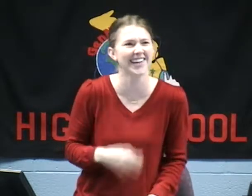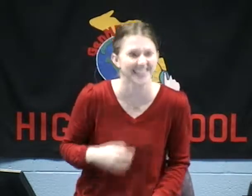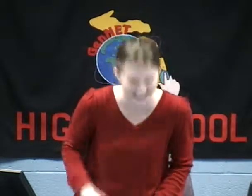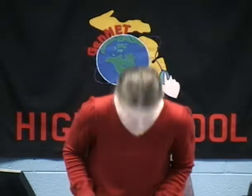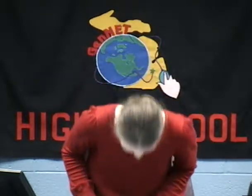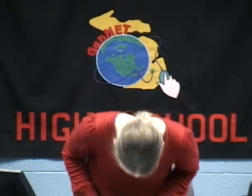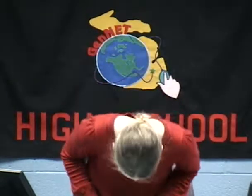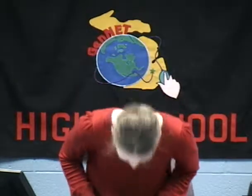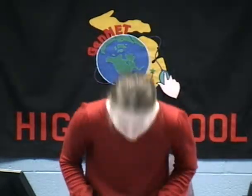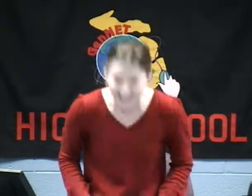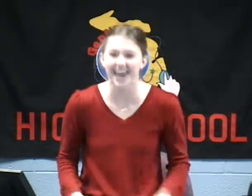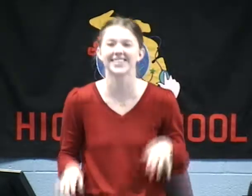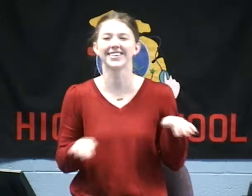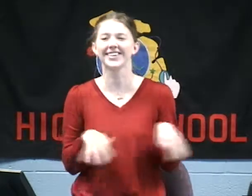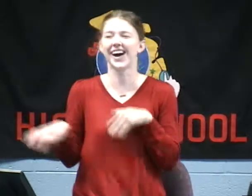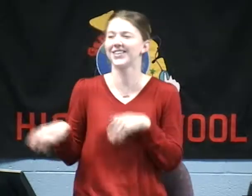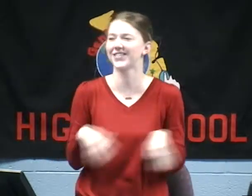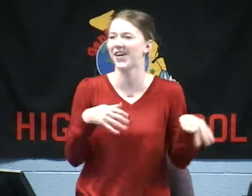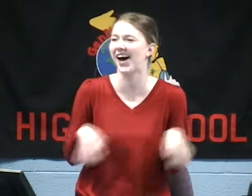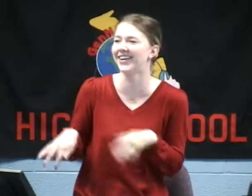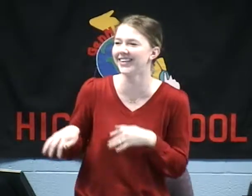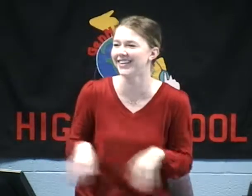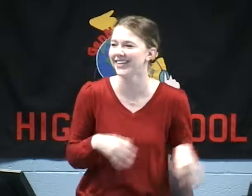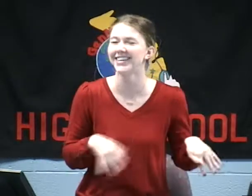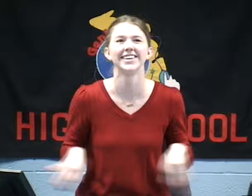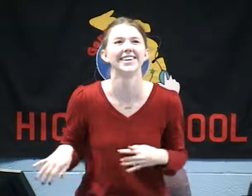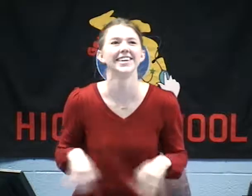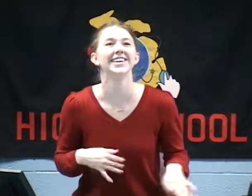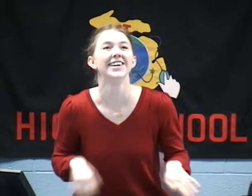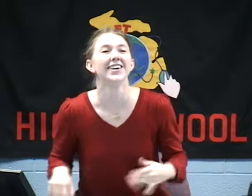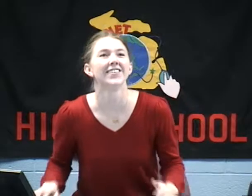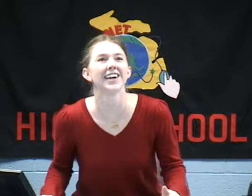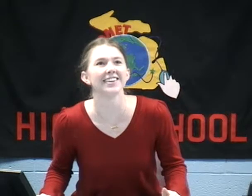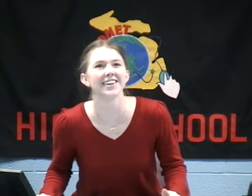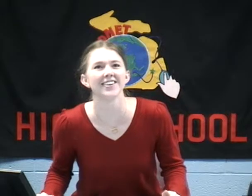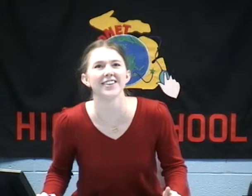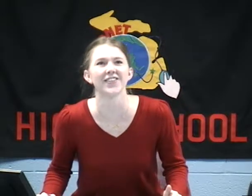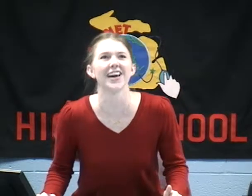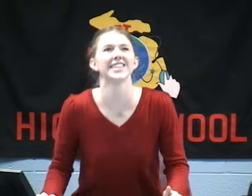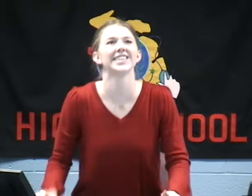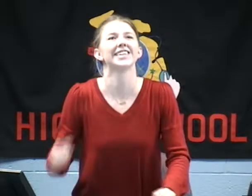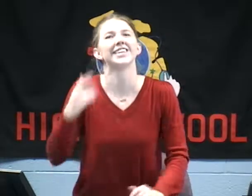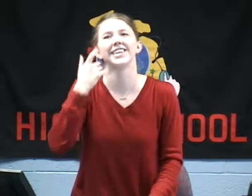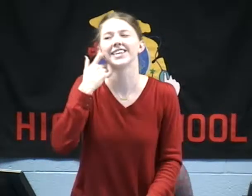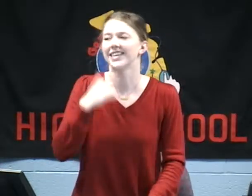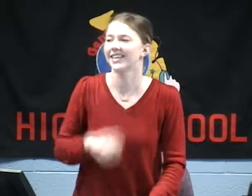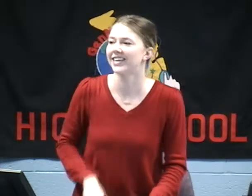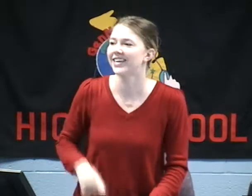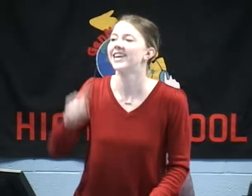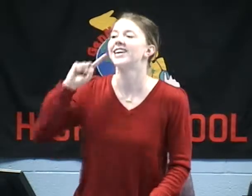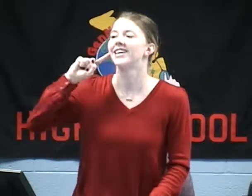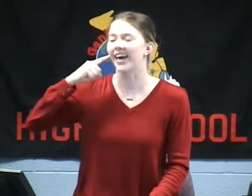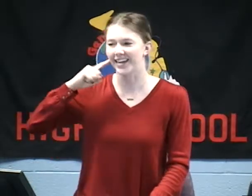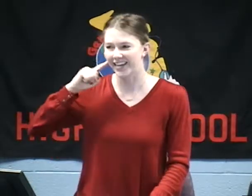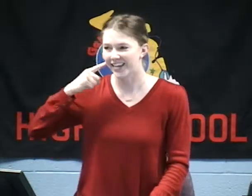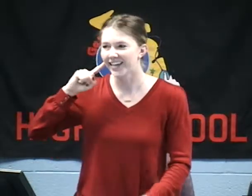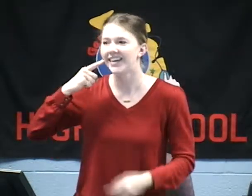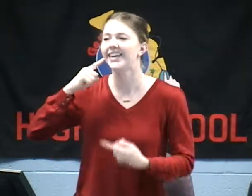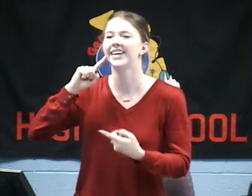What? Yeah, I found that. That's what you guys found. Yeah. It's like. What else did you guys find? This one. Like that. Candy.